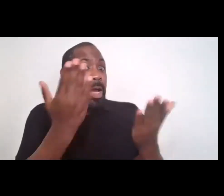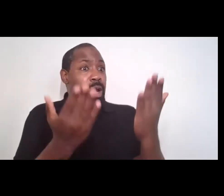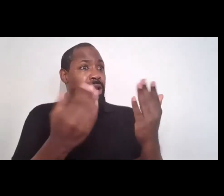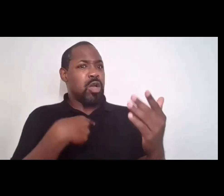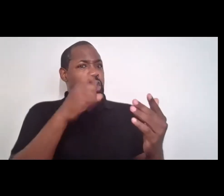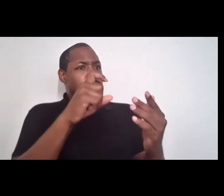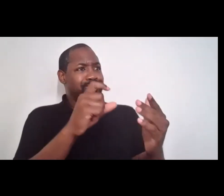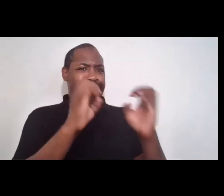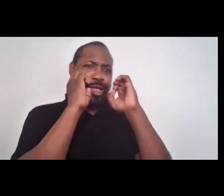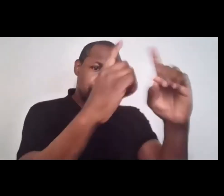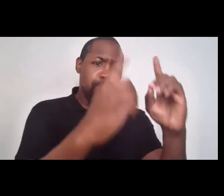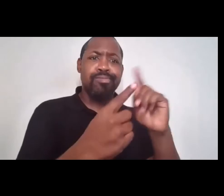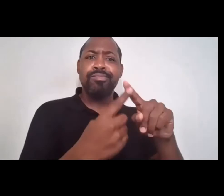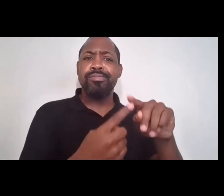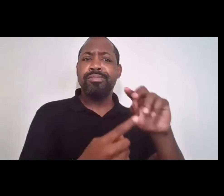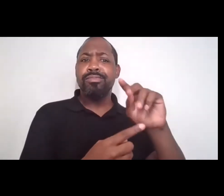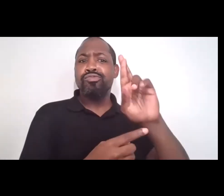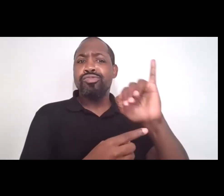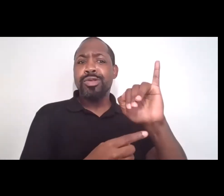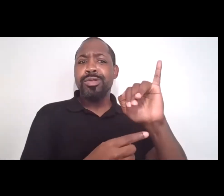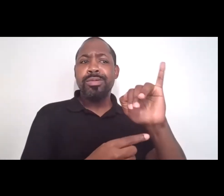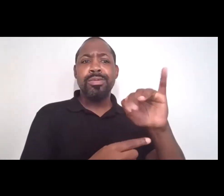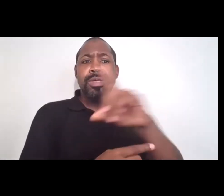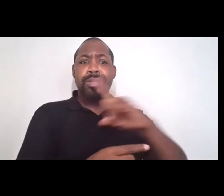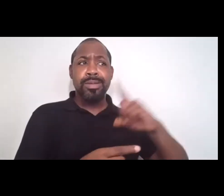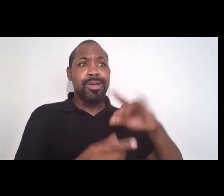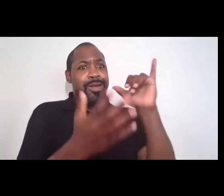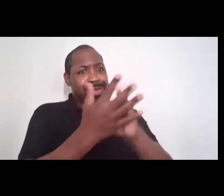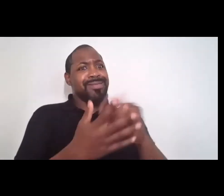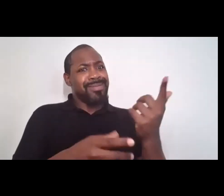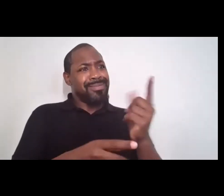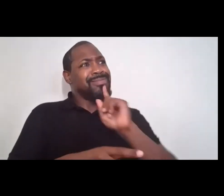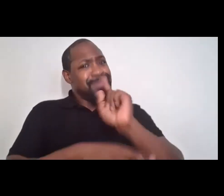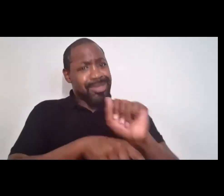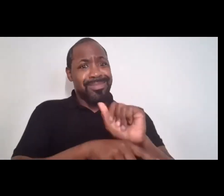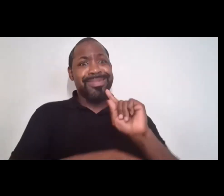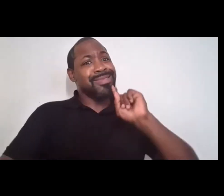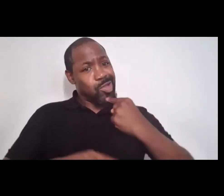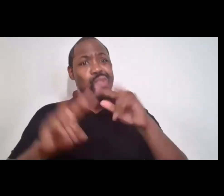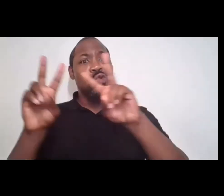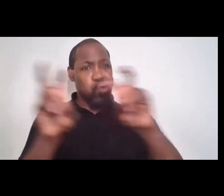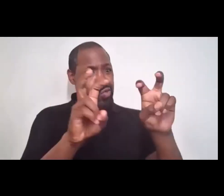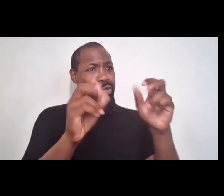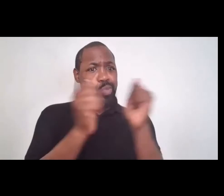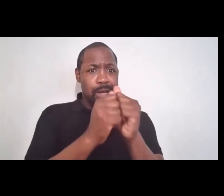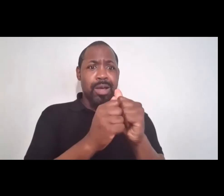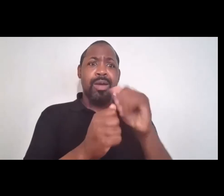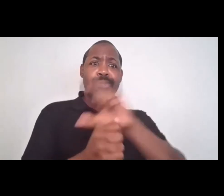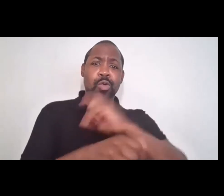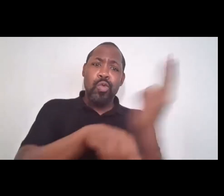law states that there needs to be more education in terms of the legislators that these are some severe